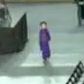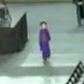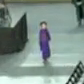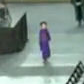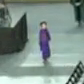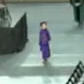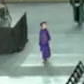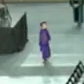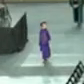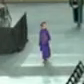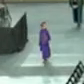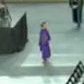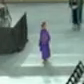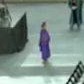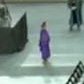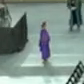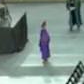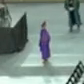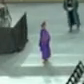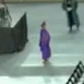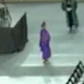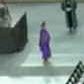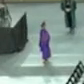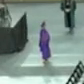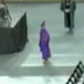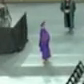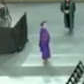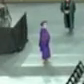Robert Acevedo.